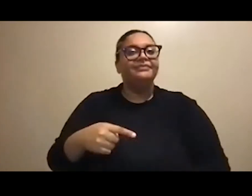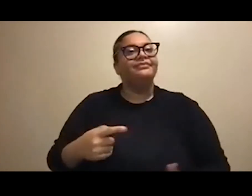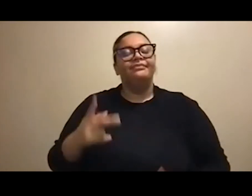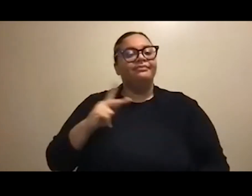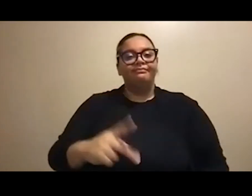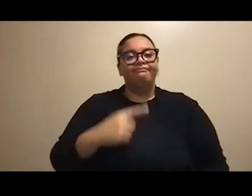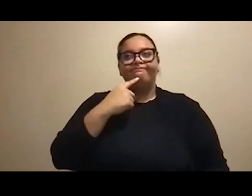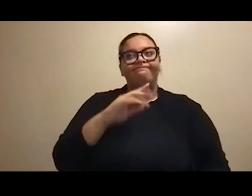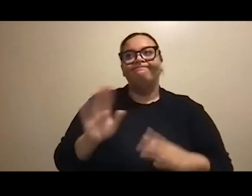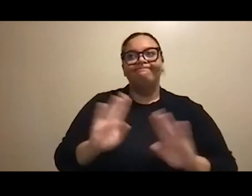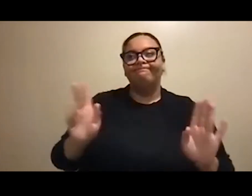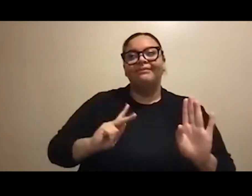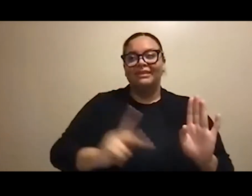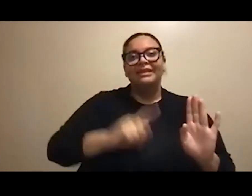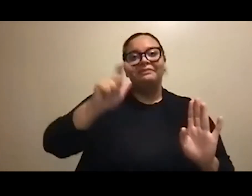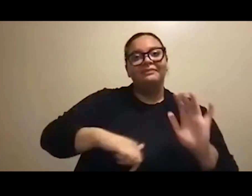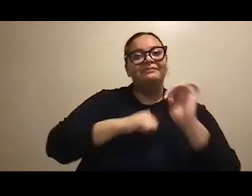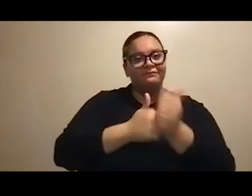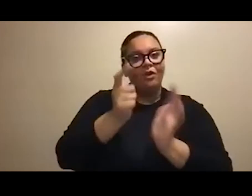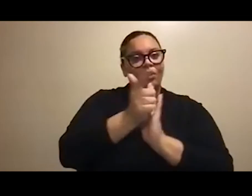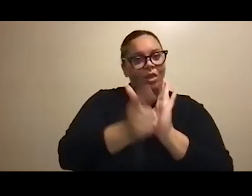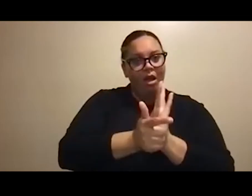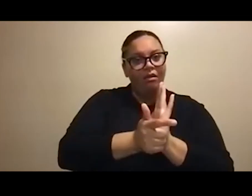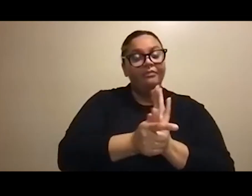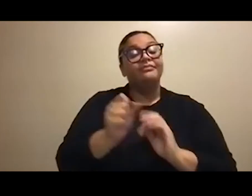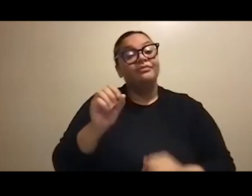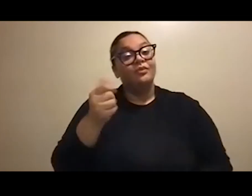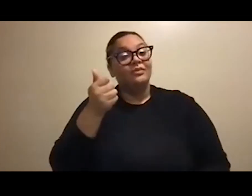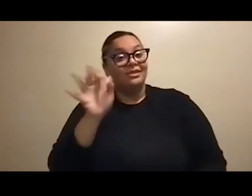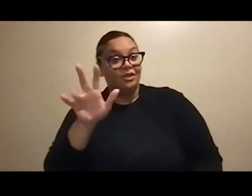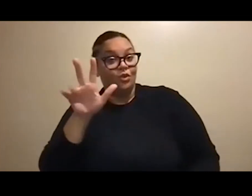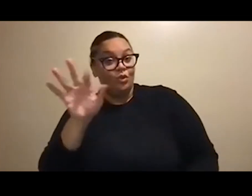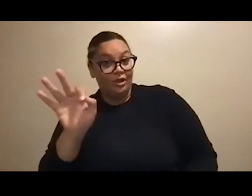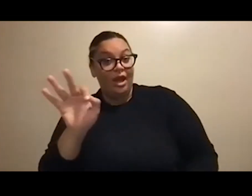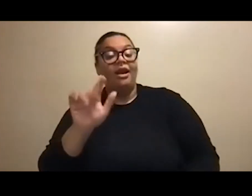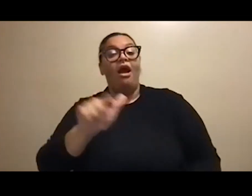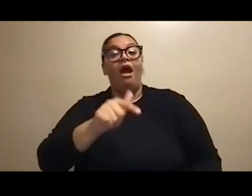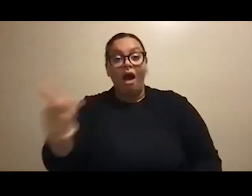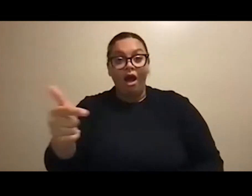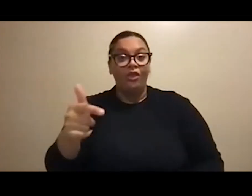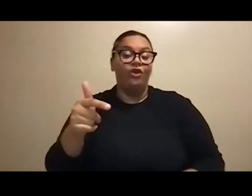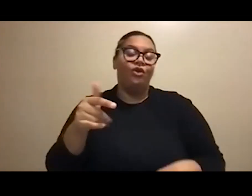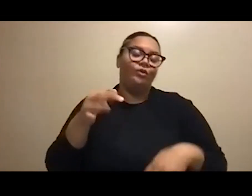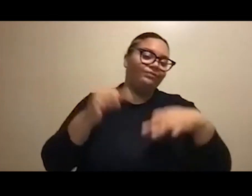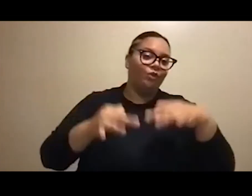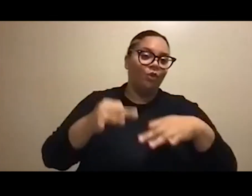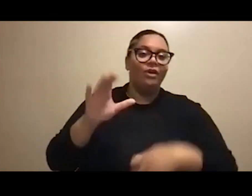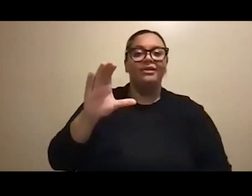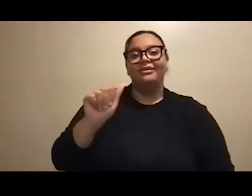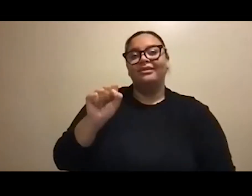law." Well, in 1939 and the other 4 cases, basically what the plaintiffs were arguing